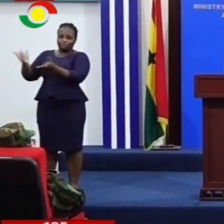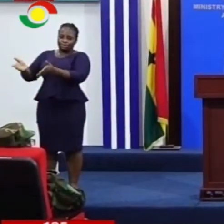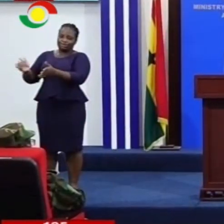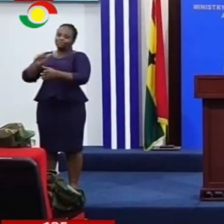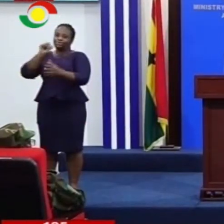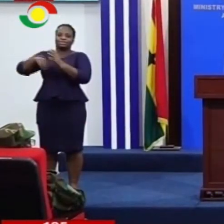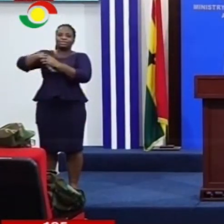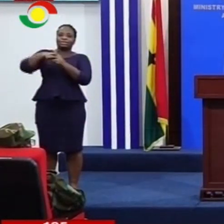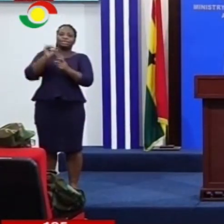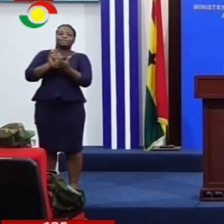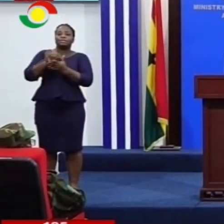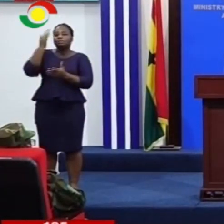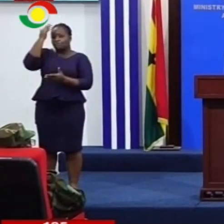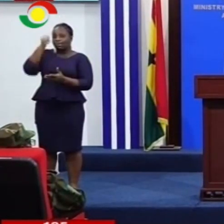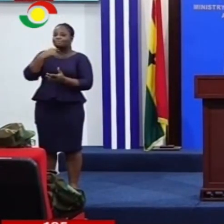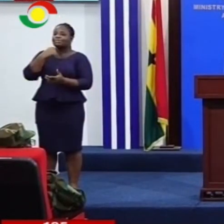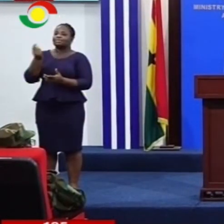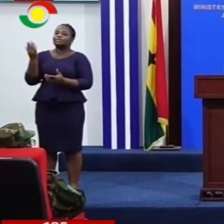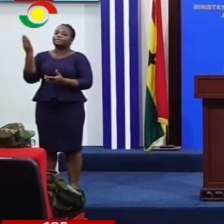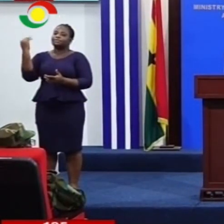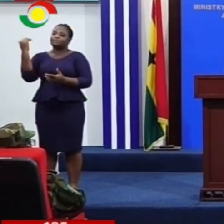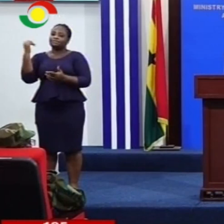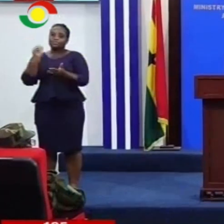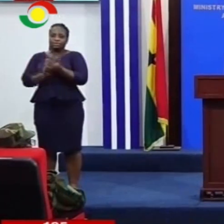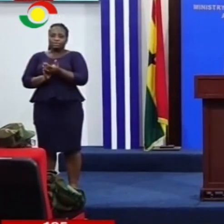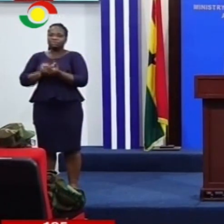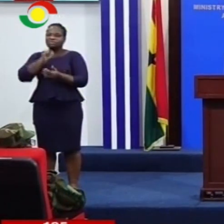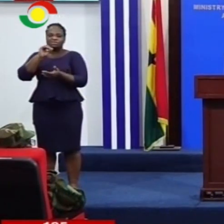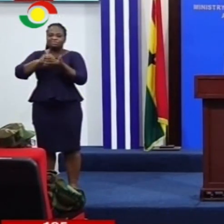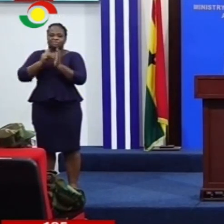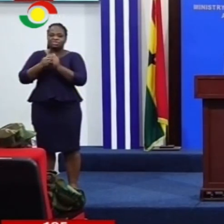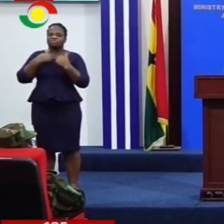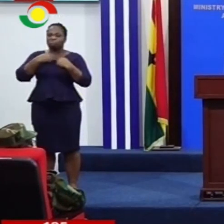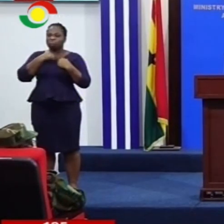told you about the 15,000. Not that we don't have the original